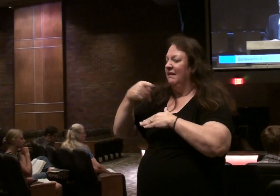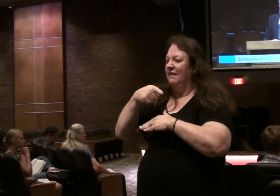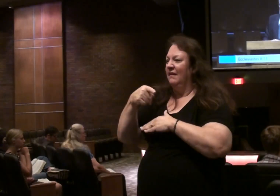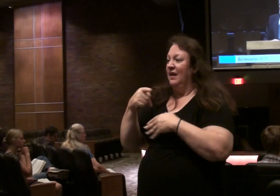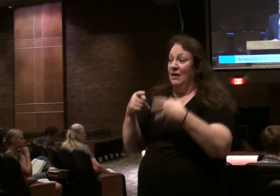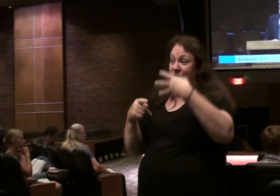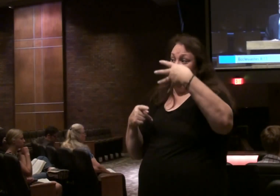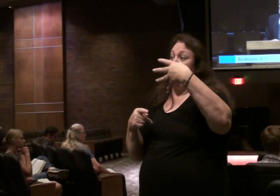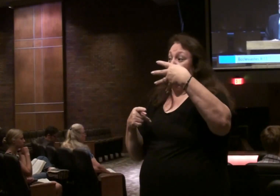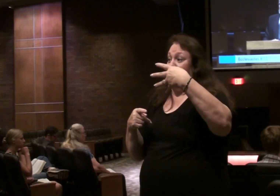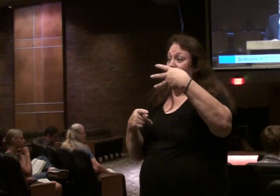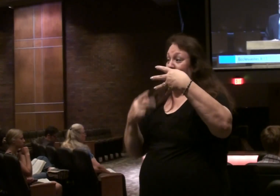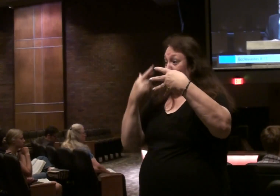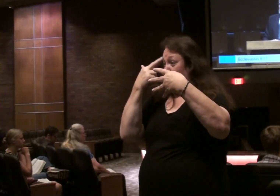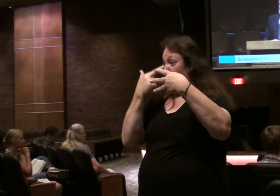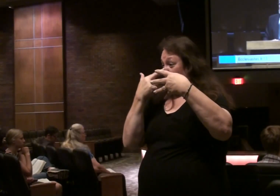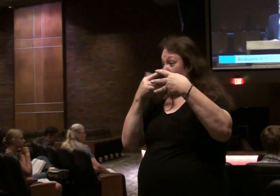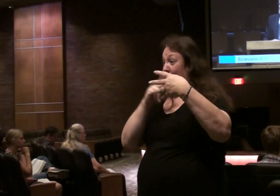were about 4 of them.